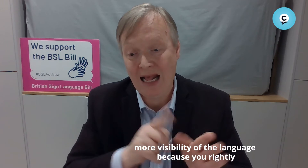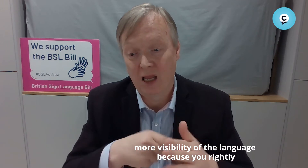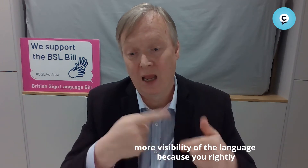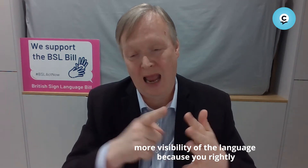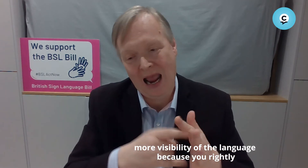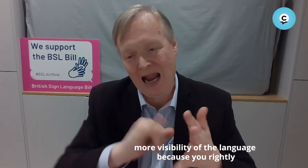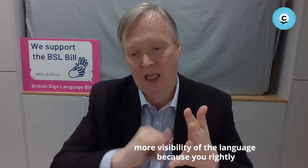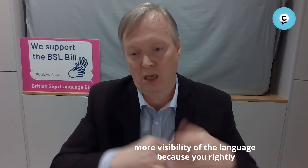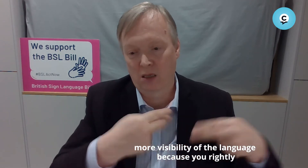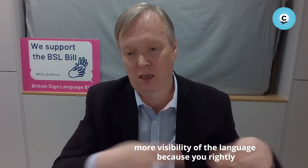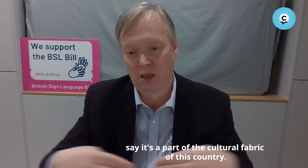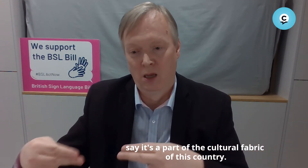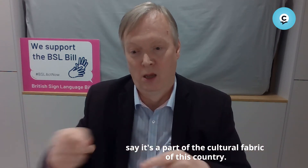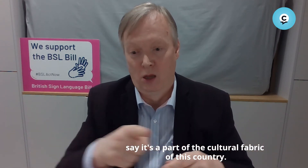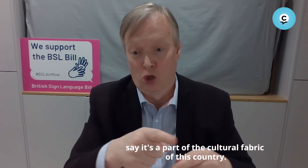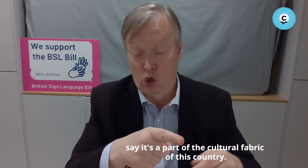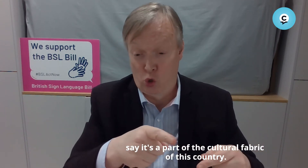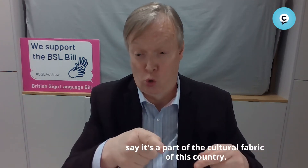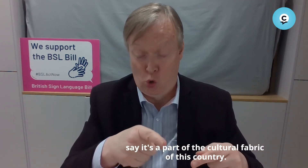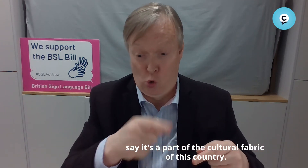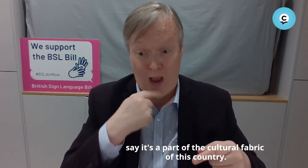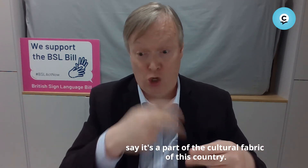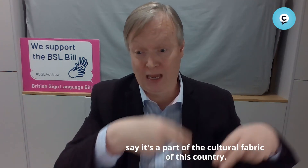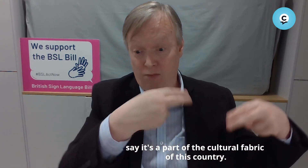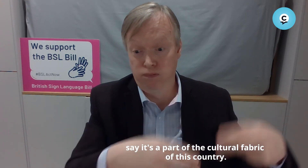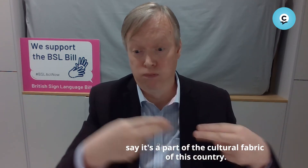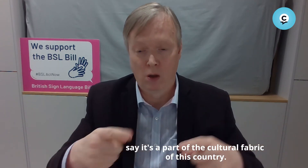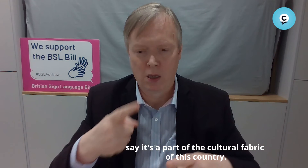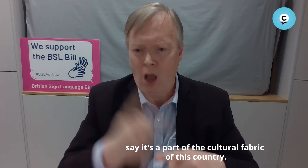language, because you rightly say it's a part of the cultural fabric of this country.